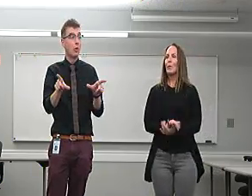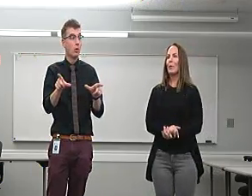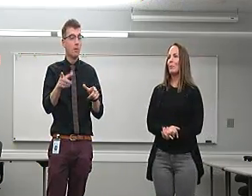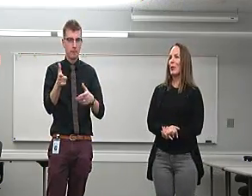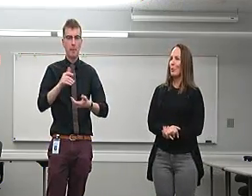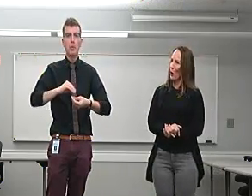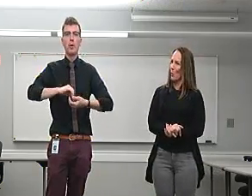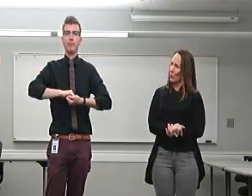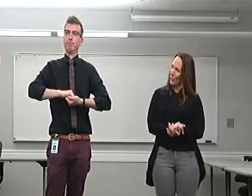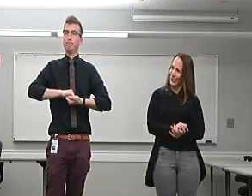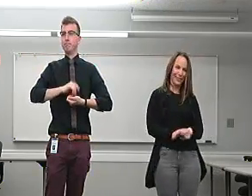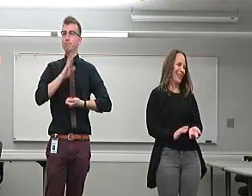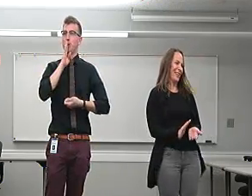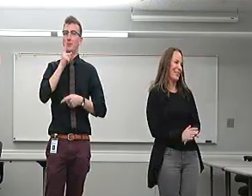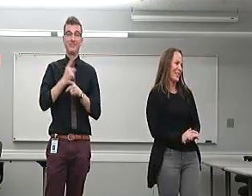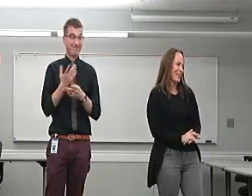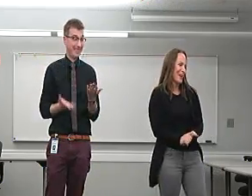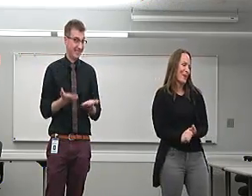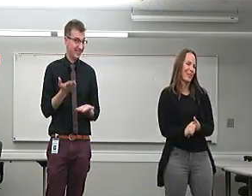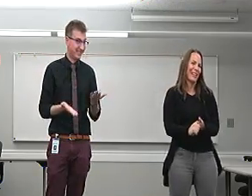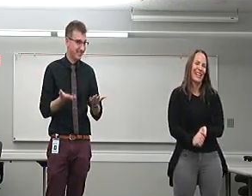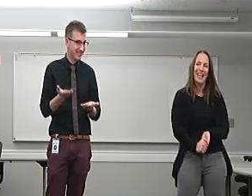properly.